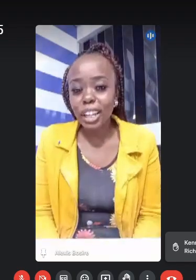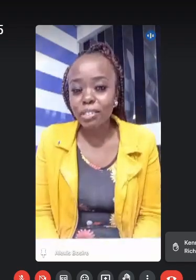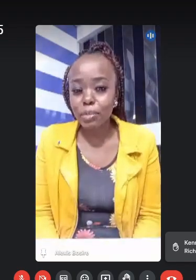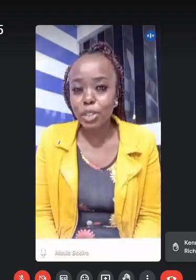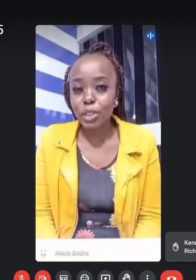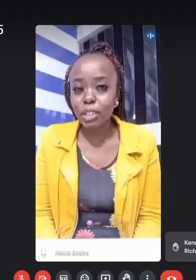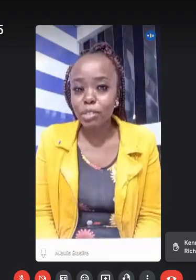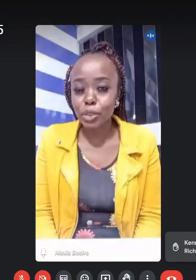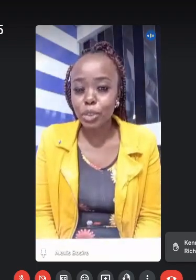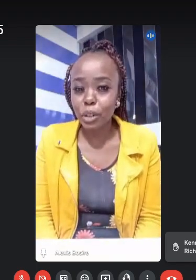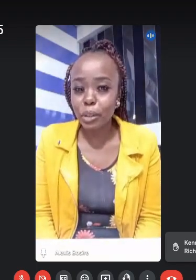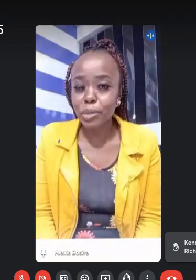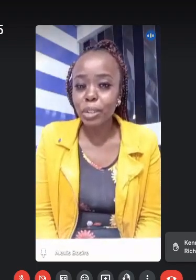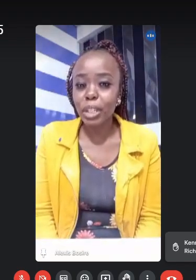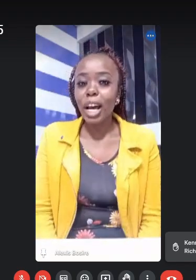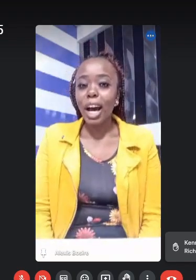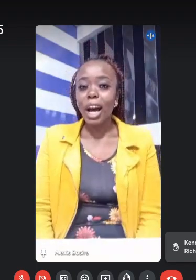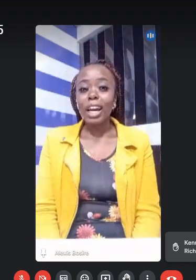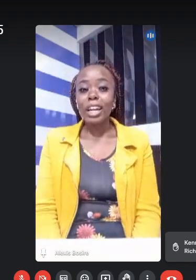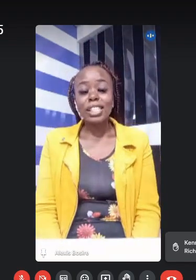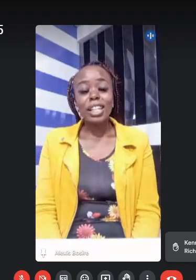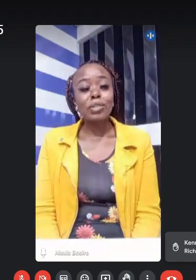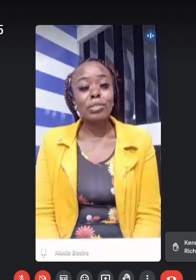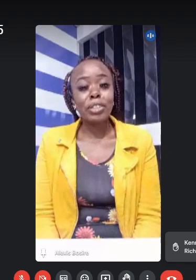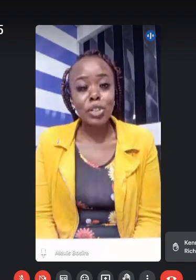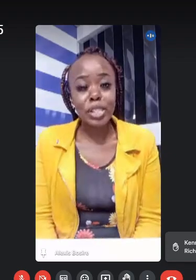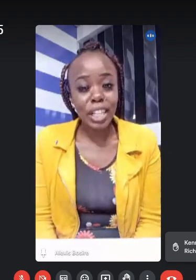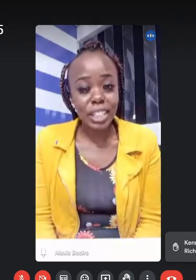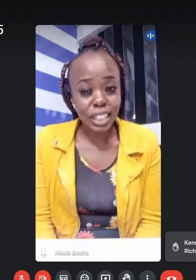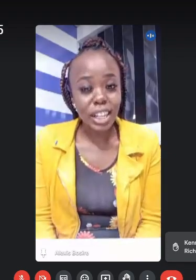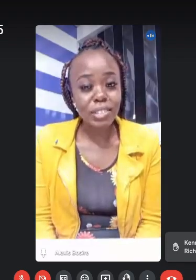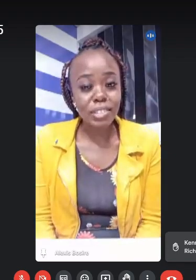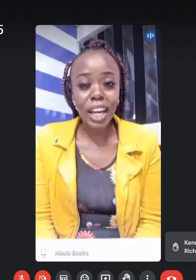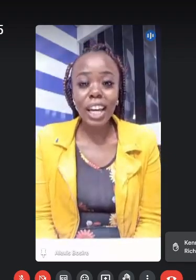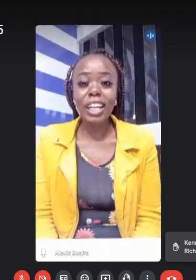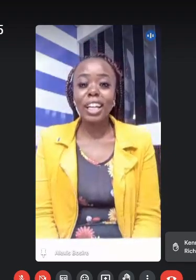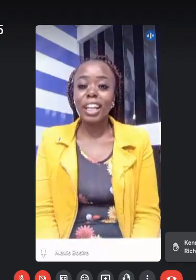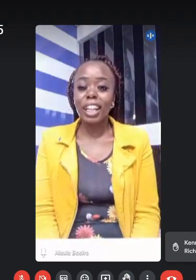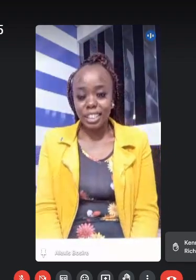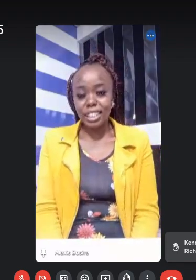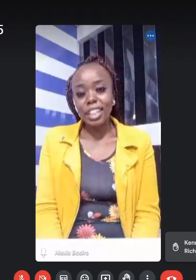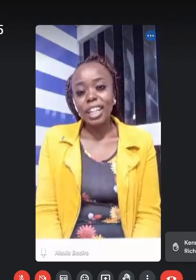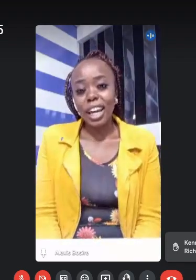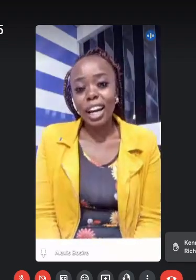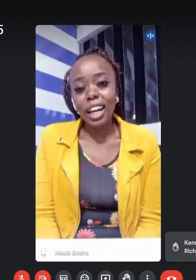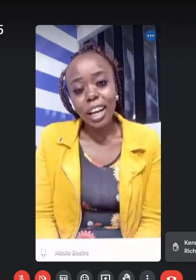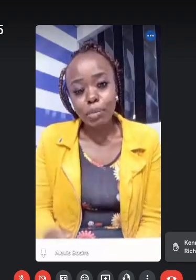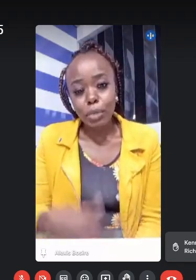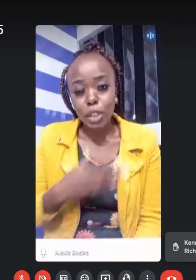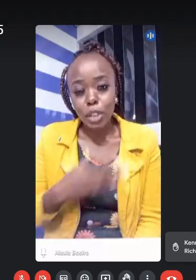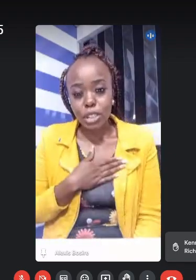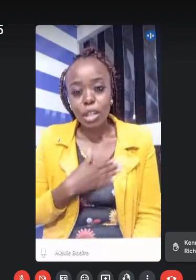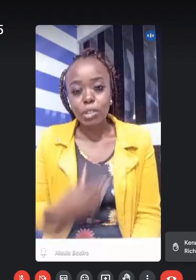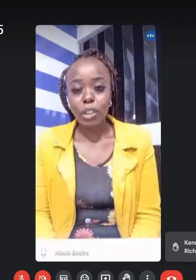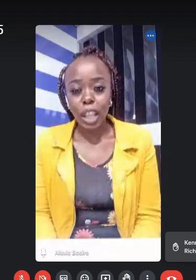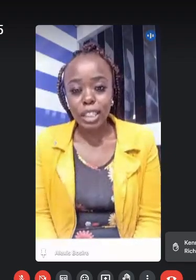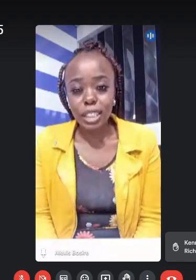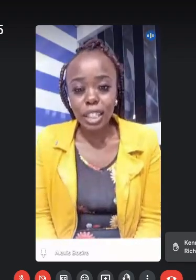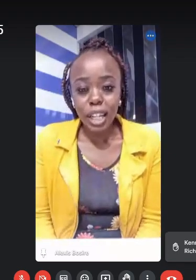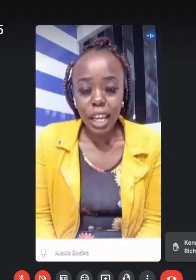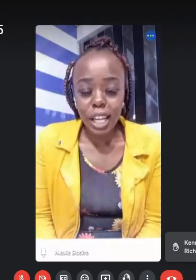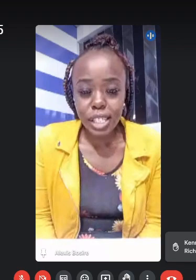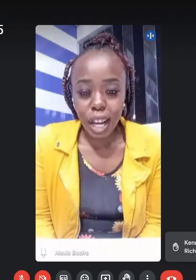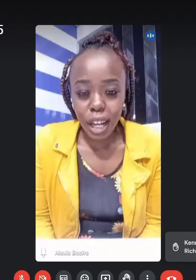the alphabets only for today because I understand we've also started very late. Yeah, apologies for